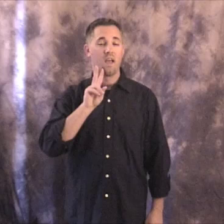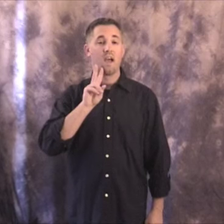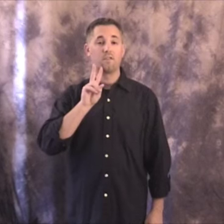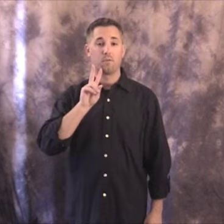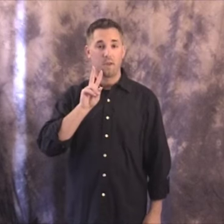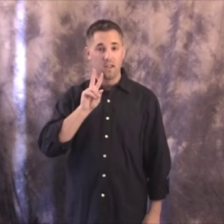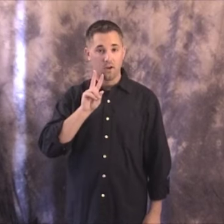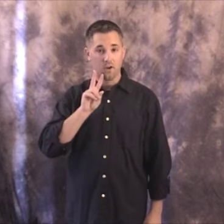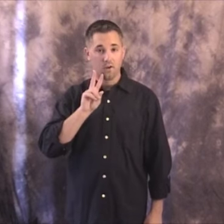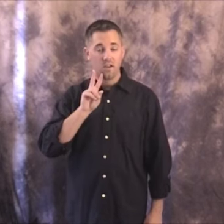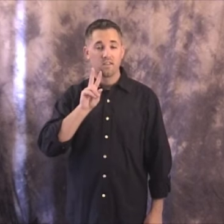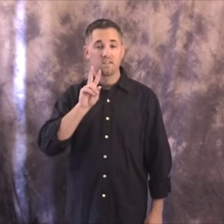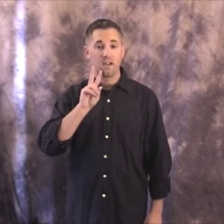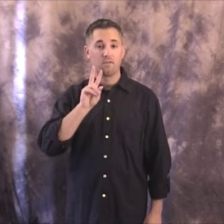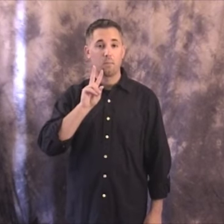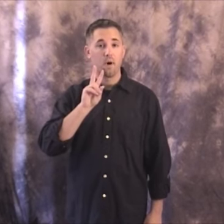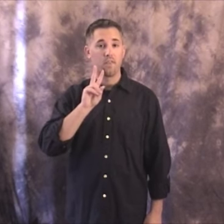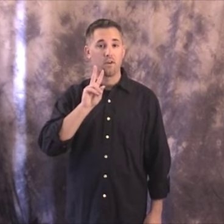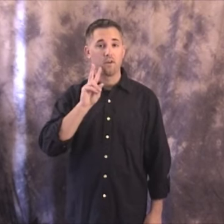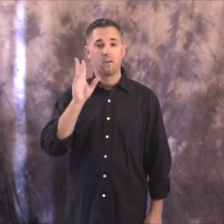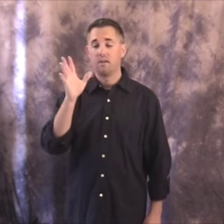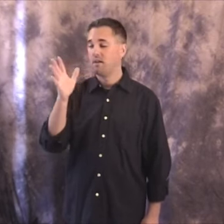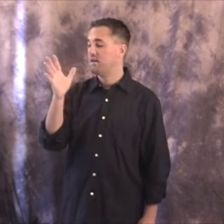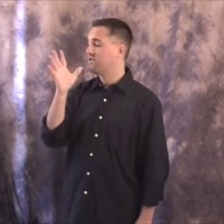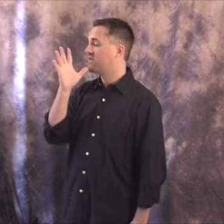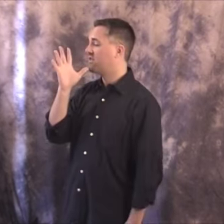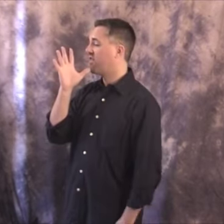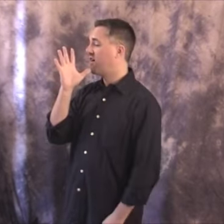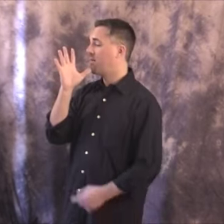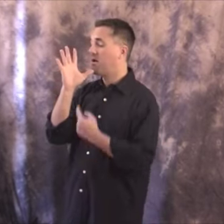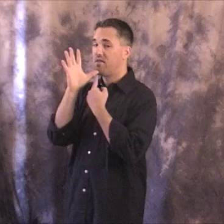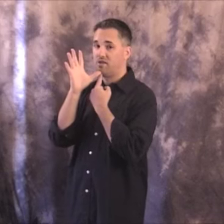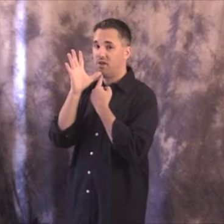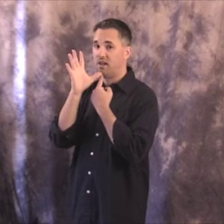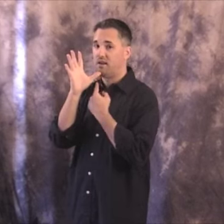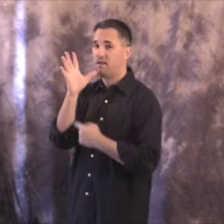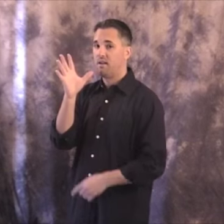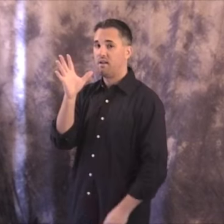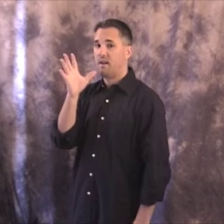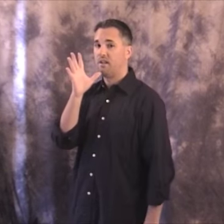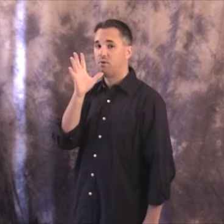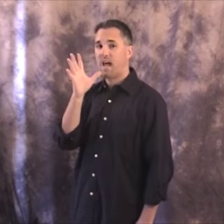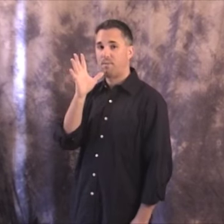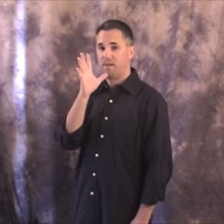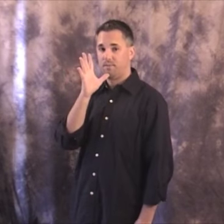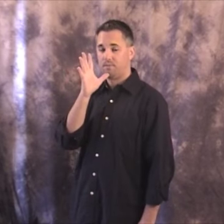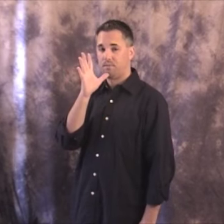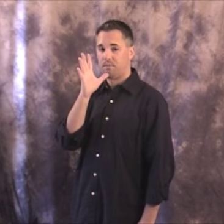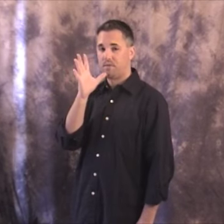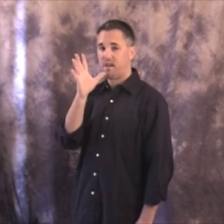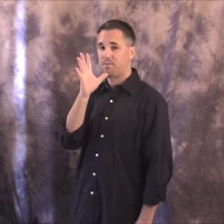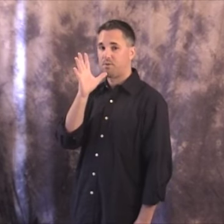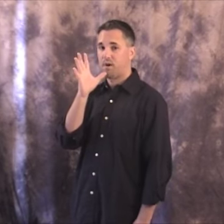And from here, the sign for mother is just a thumb on the chin, and you tap it. Taps